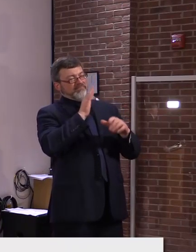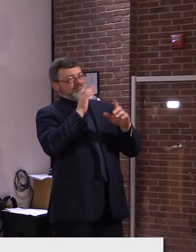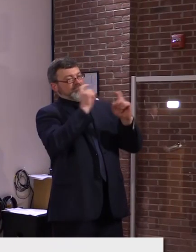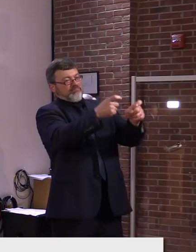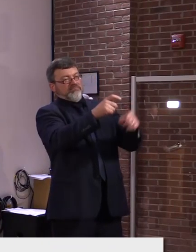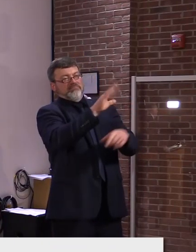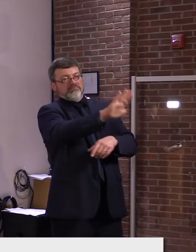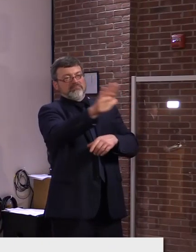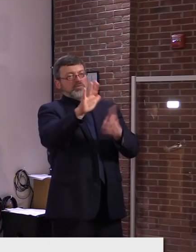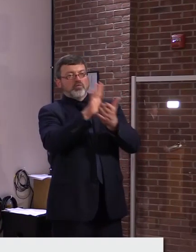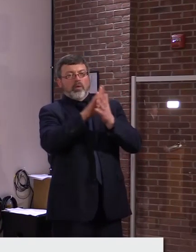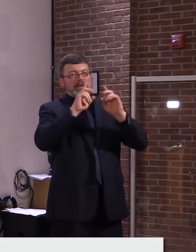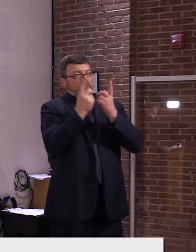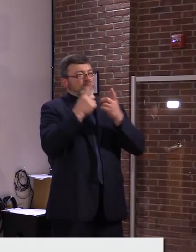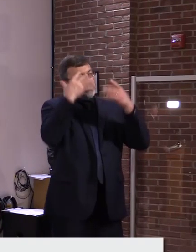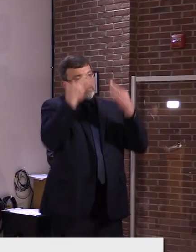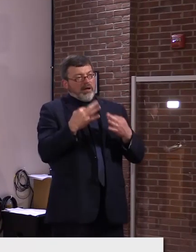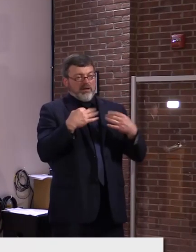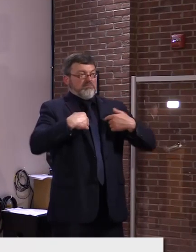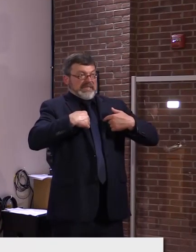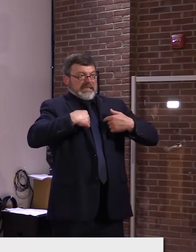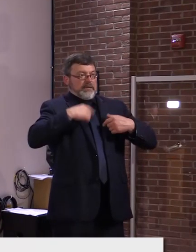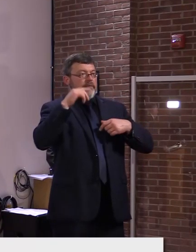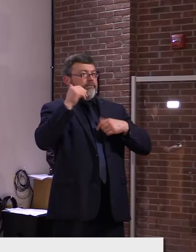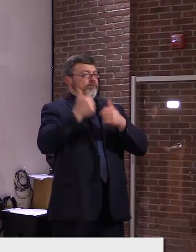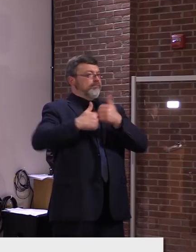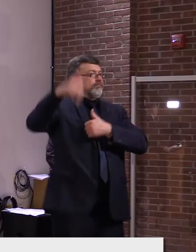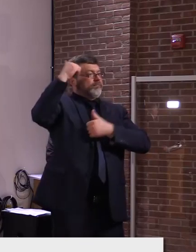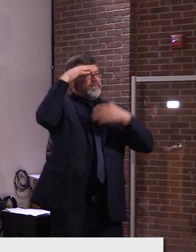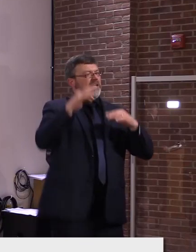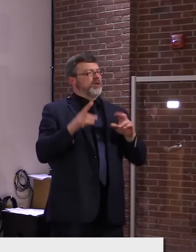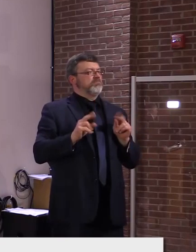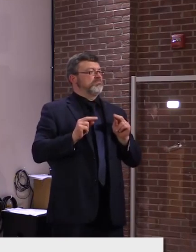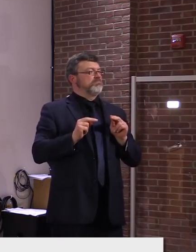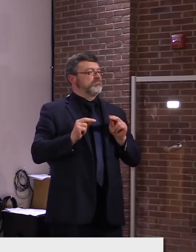have to understand to what extent there is learning loss, and in order to do that, we first have